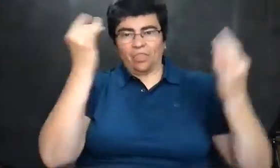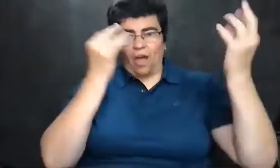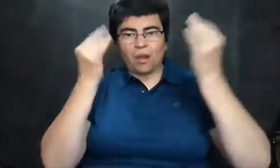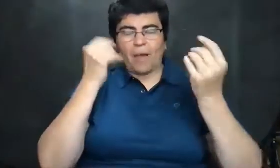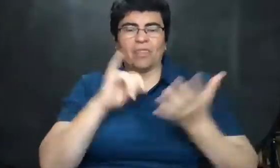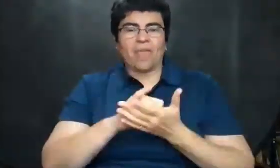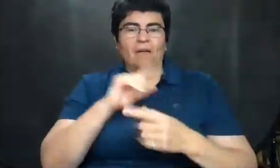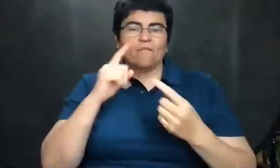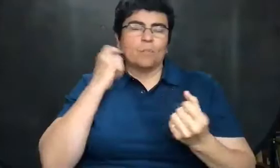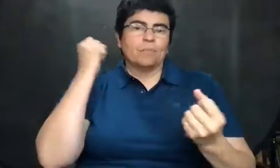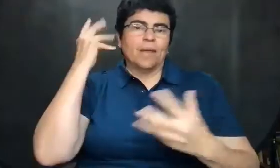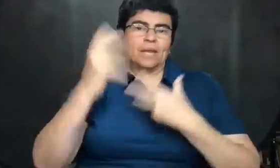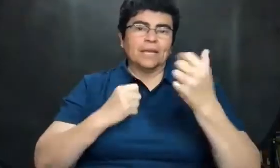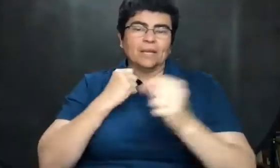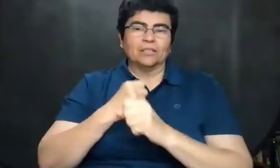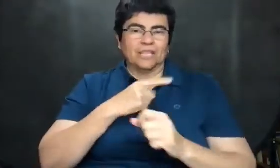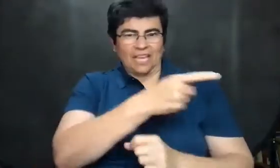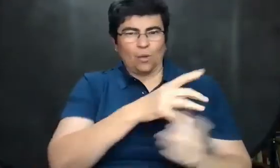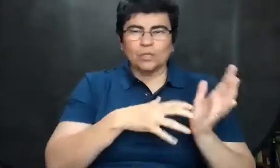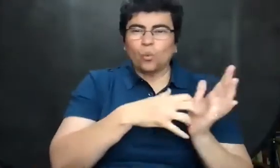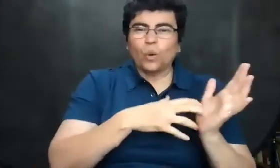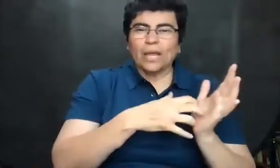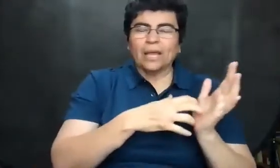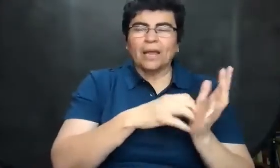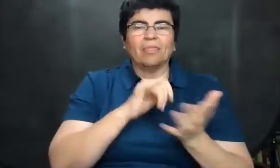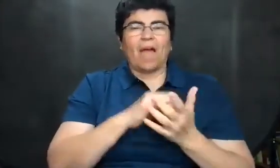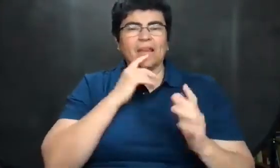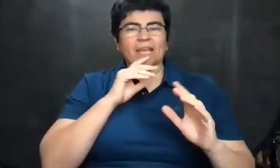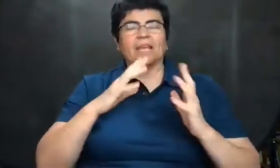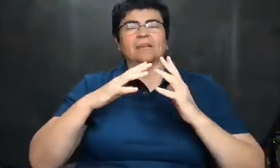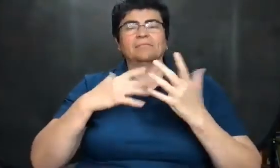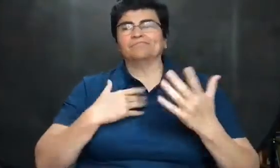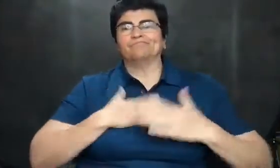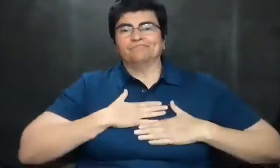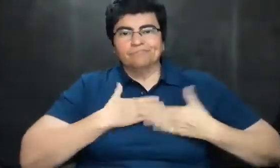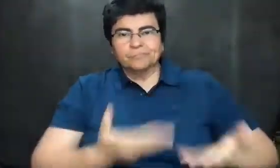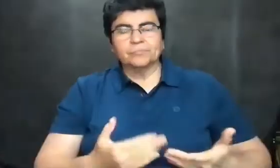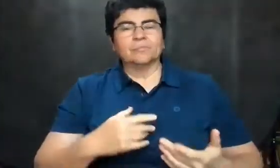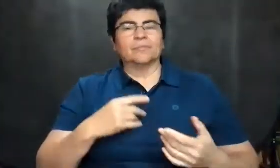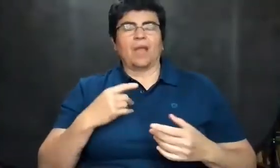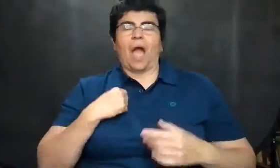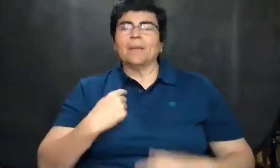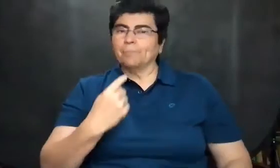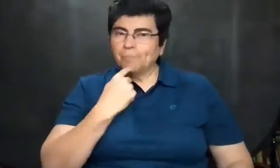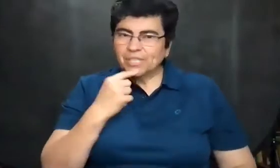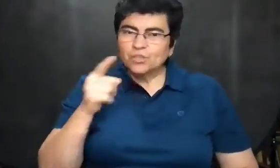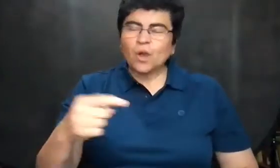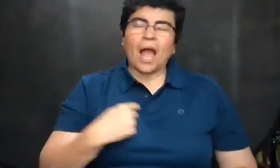and he thought about how weak he was, that he gave in. And he said, and I missed you. I missed you coming to